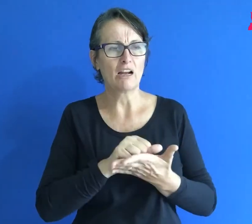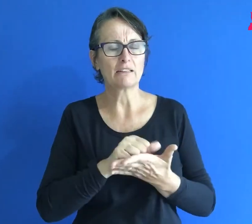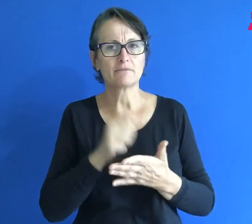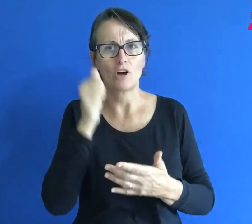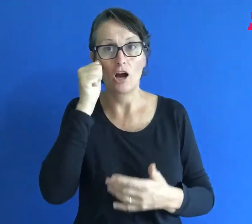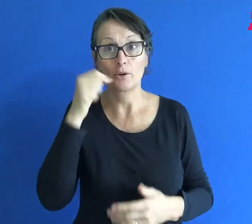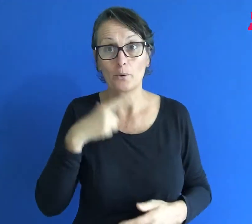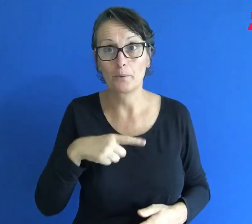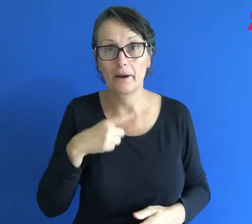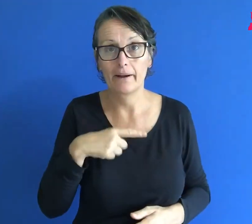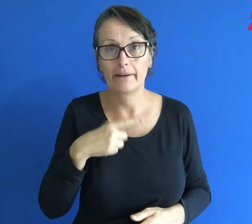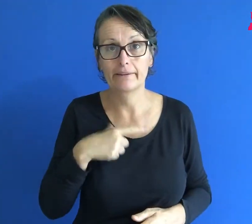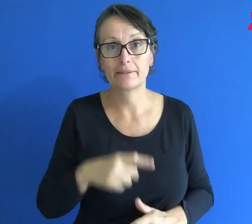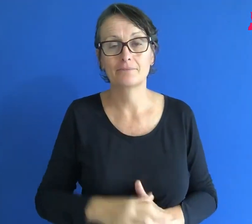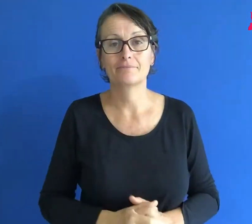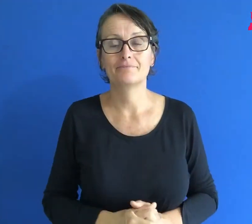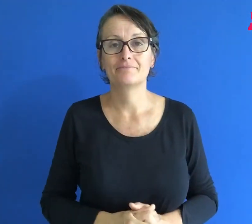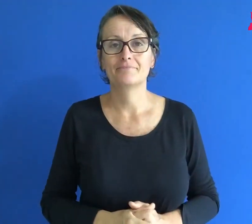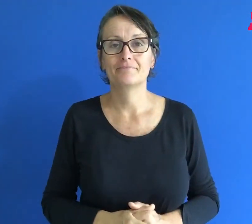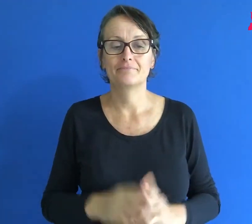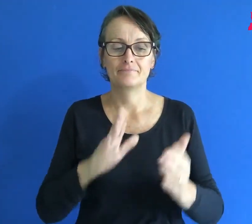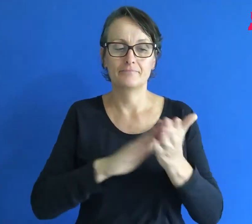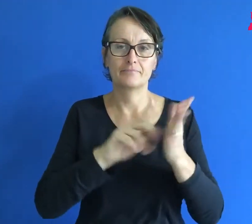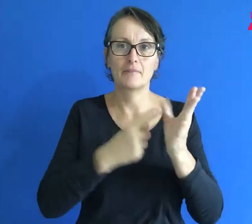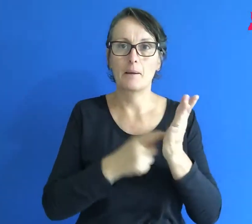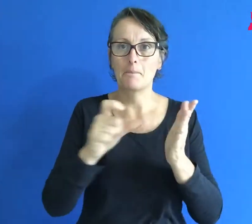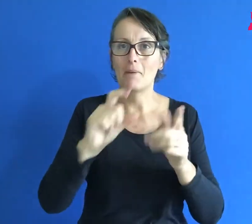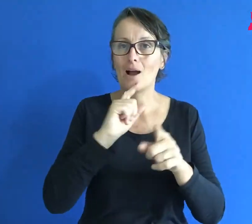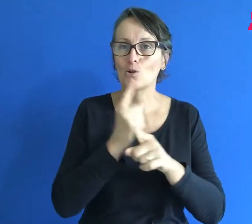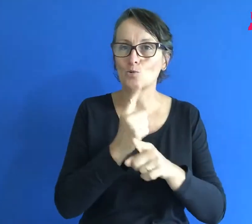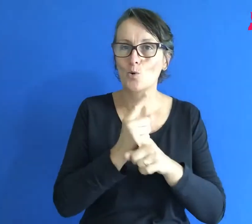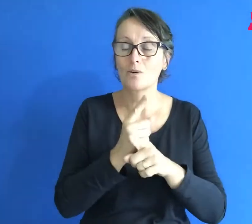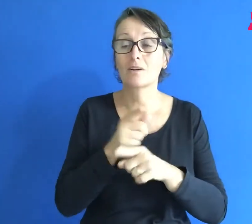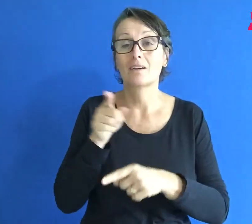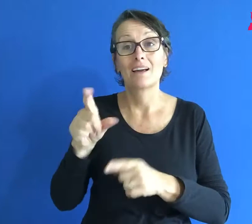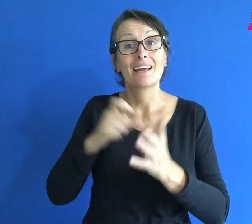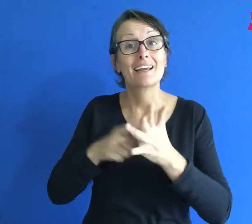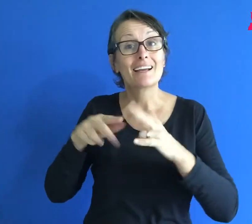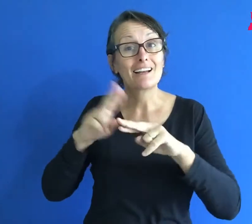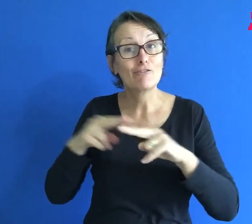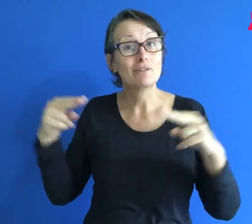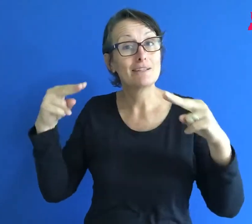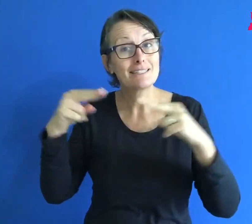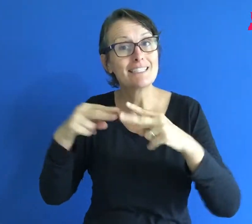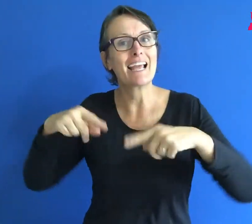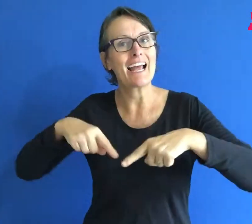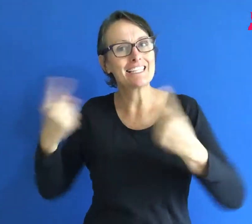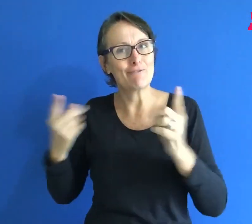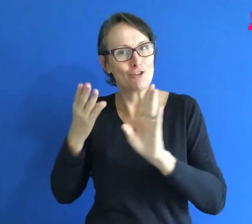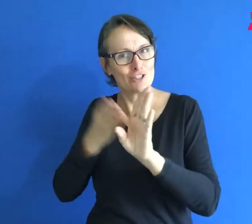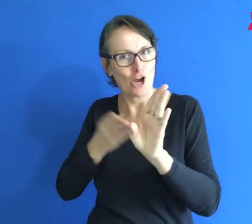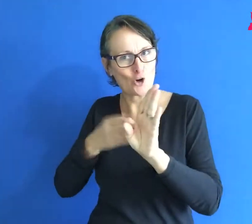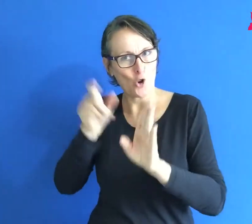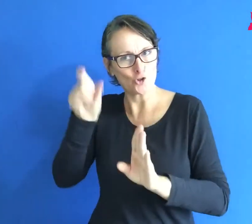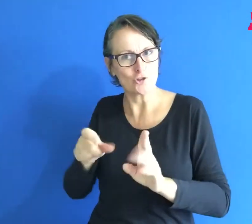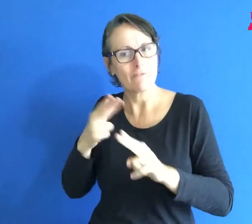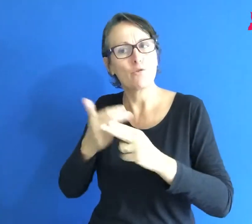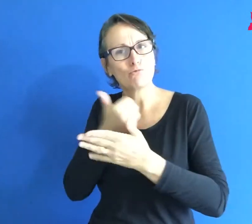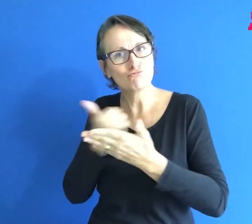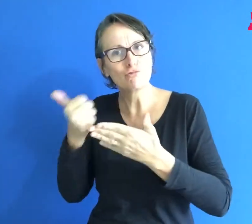This led to some more sessions with a different psychologist where, like before, Cliff compartmentalised himself out of the session. He just didn't